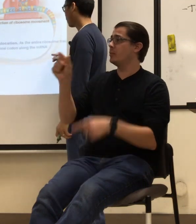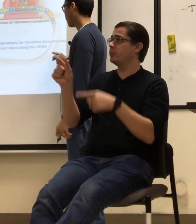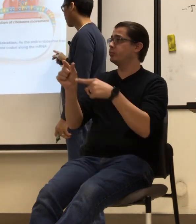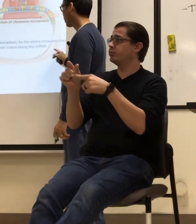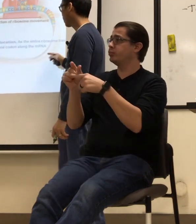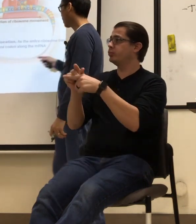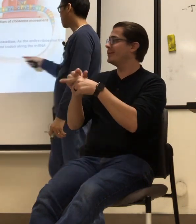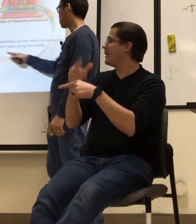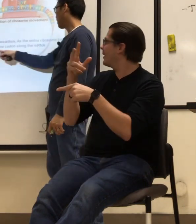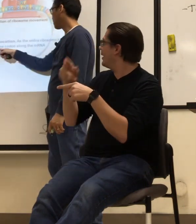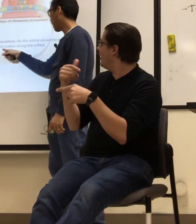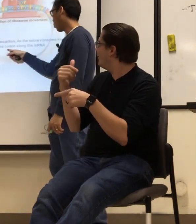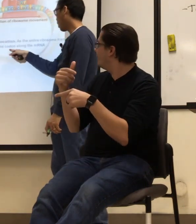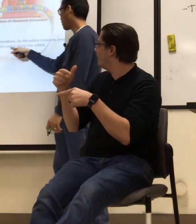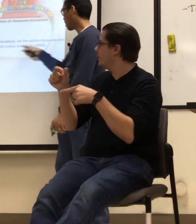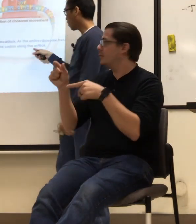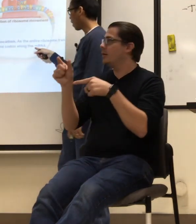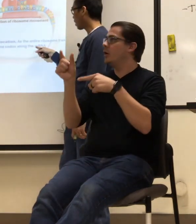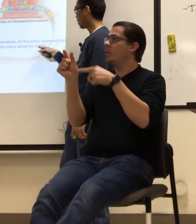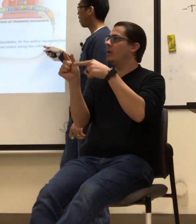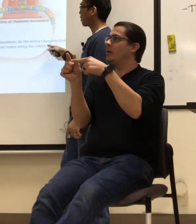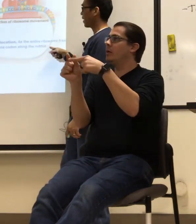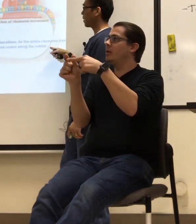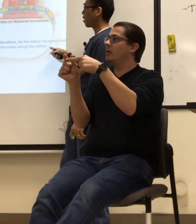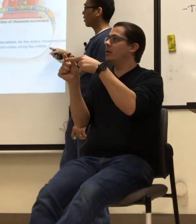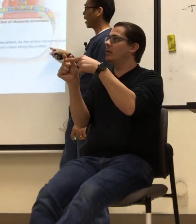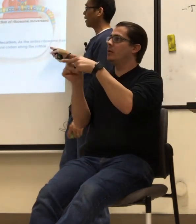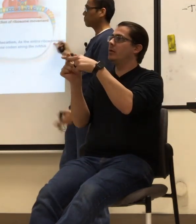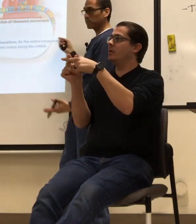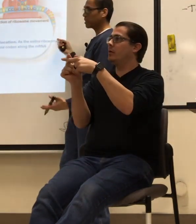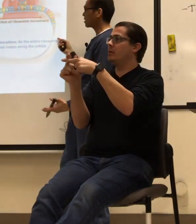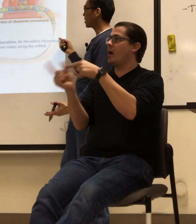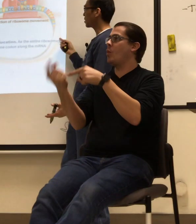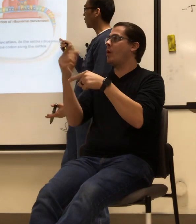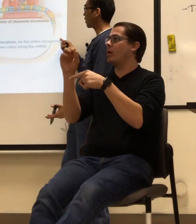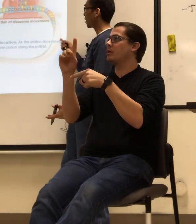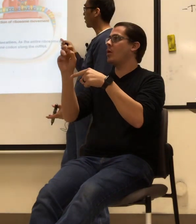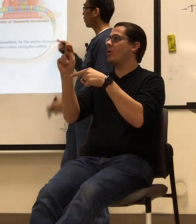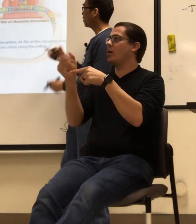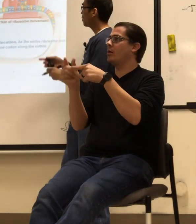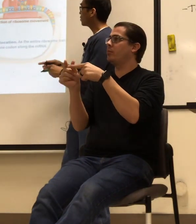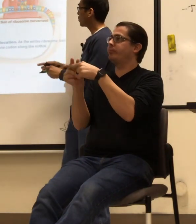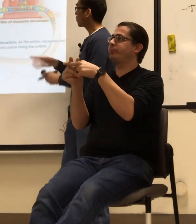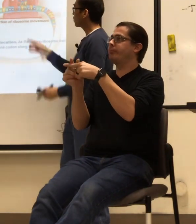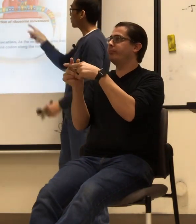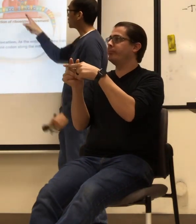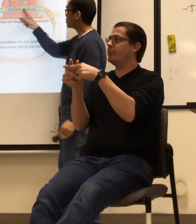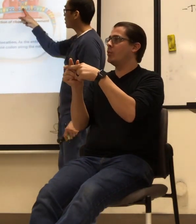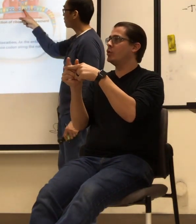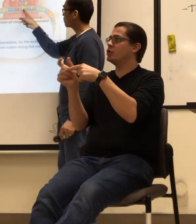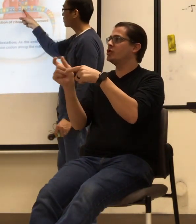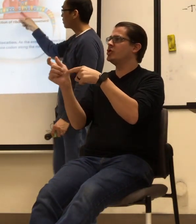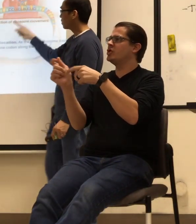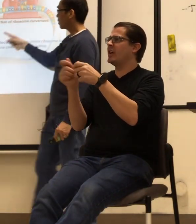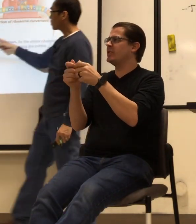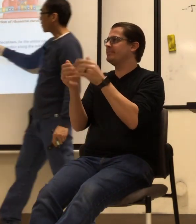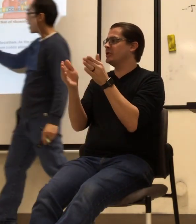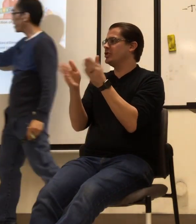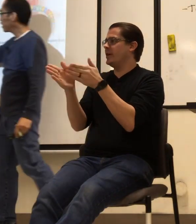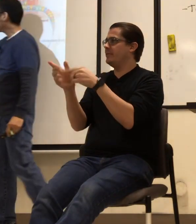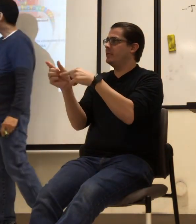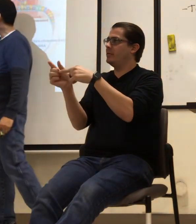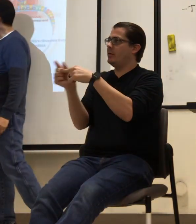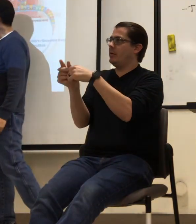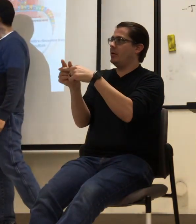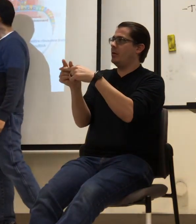got cut off there, it shifts by one codon along the mRNA. That's essentially what you got to know. So you're going to shift so